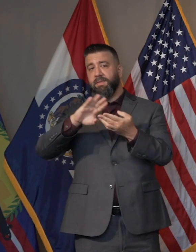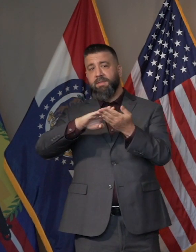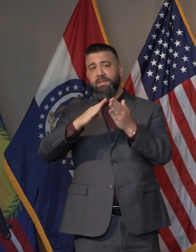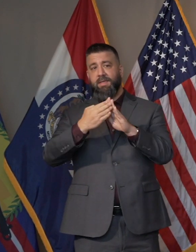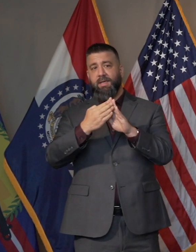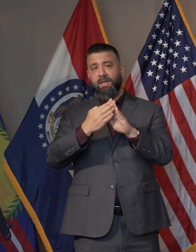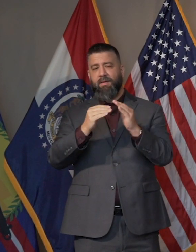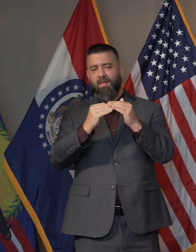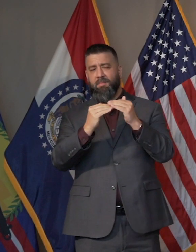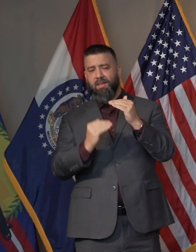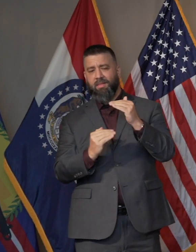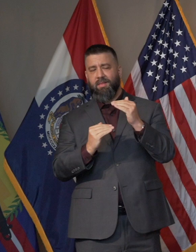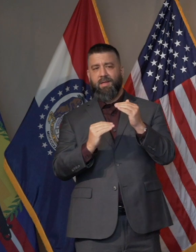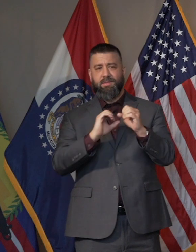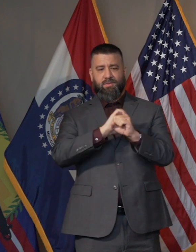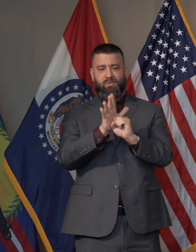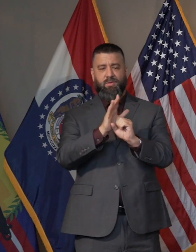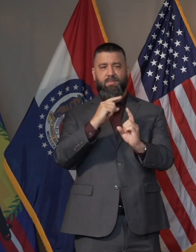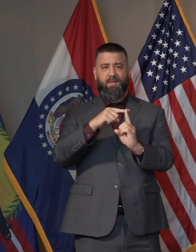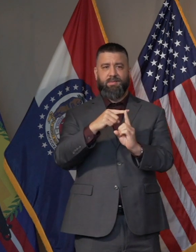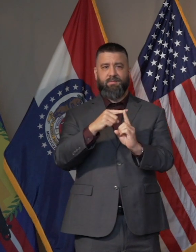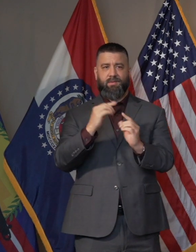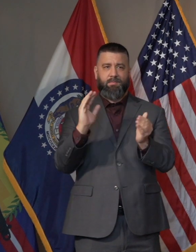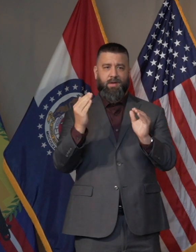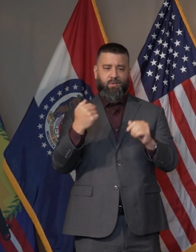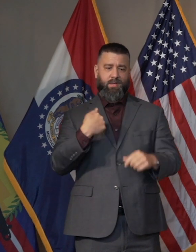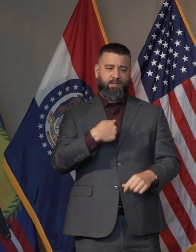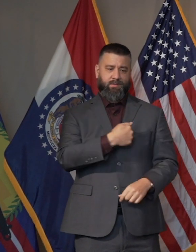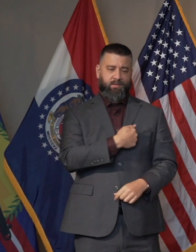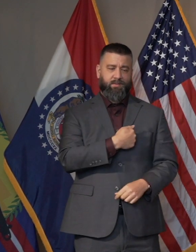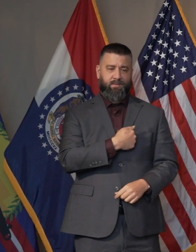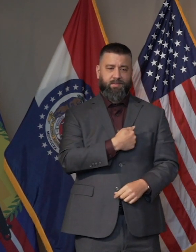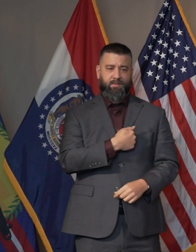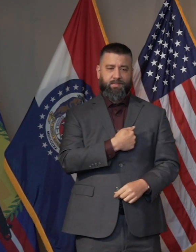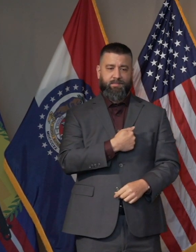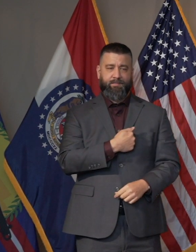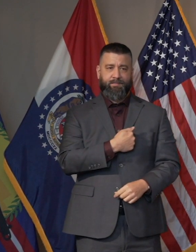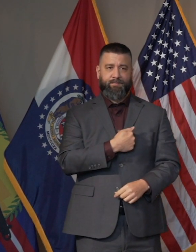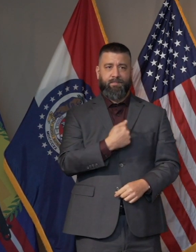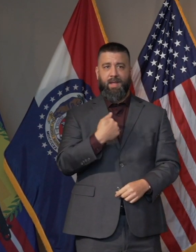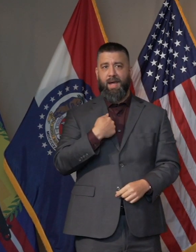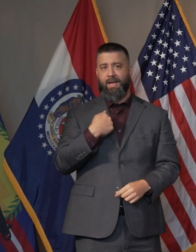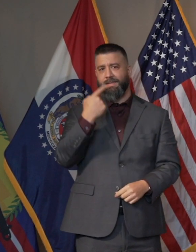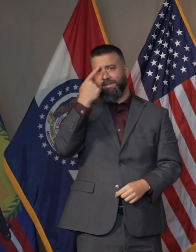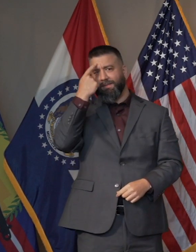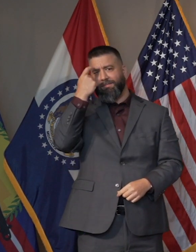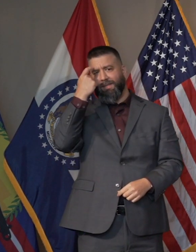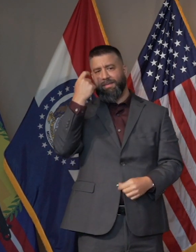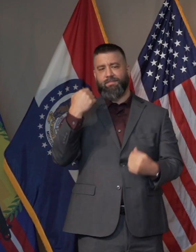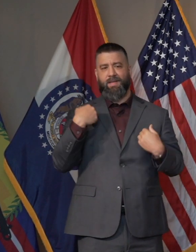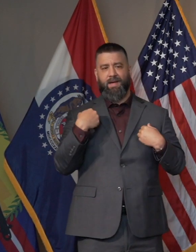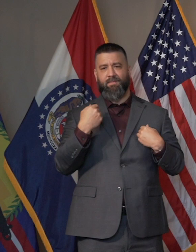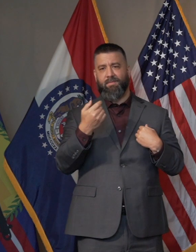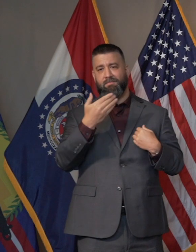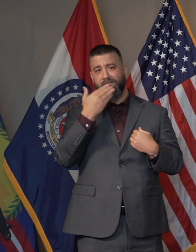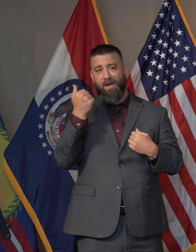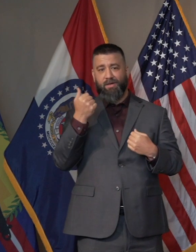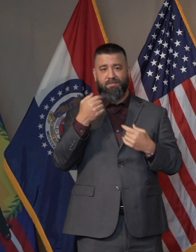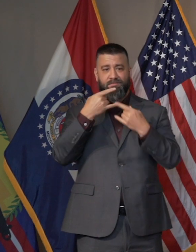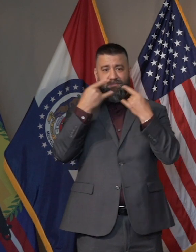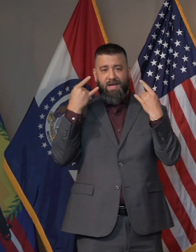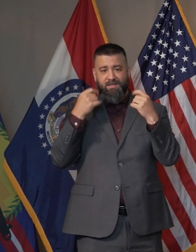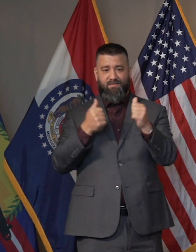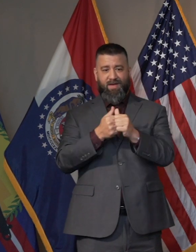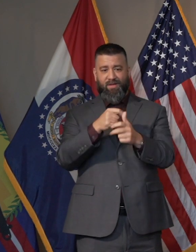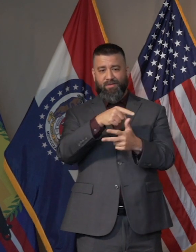less cases than St. Louis County does right now. And I suspect that they have a little better masking compliance than we do